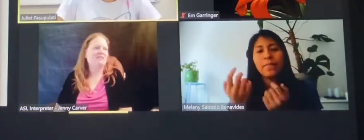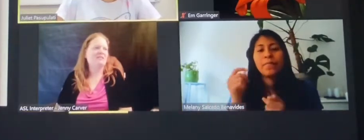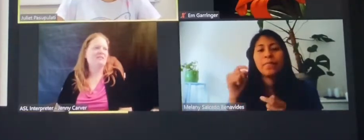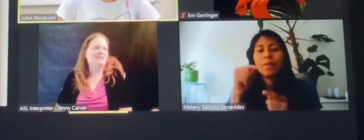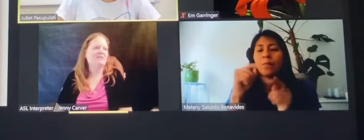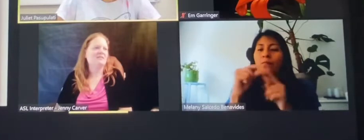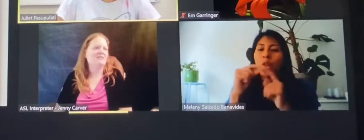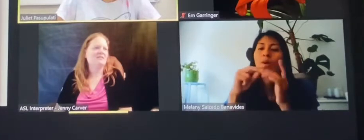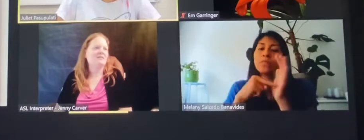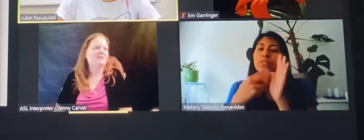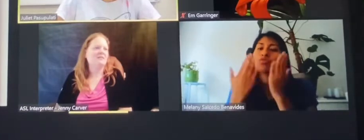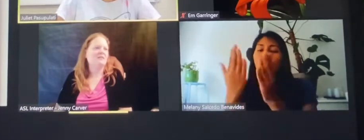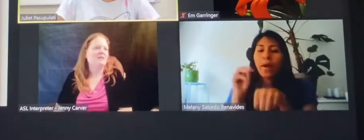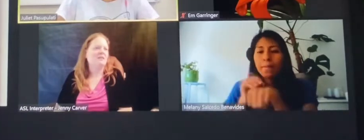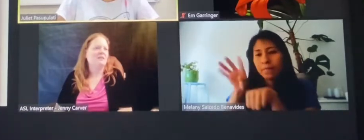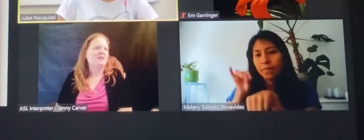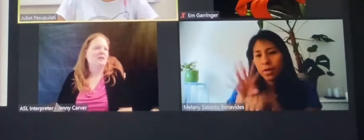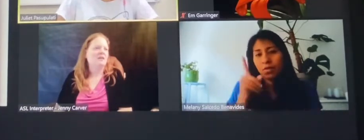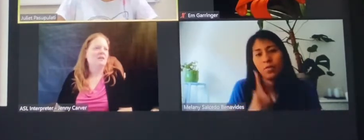offers.